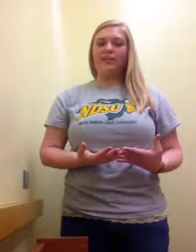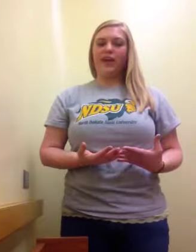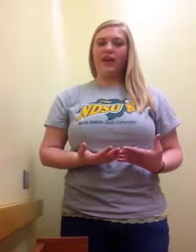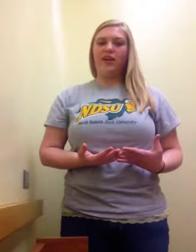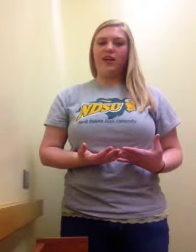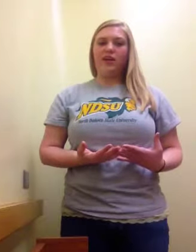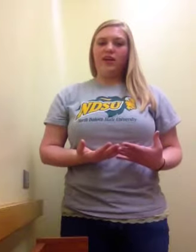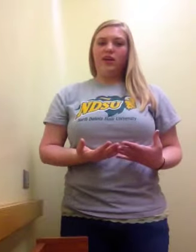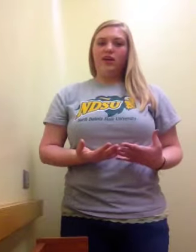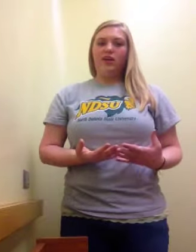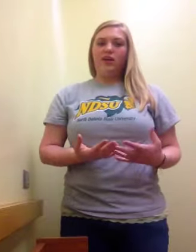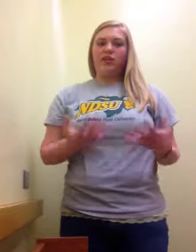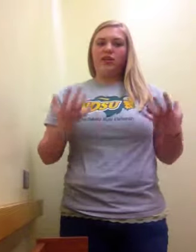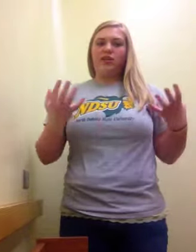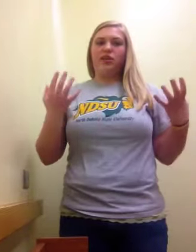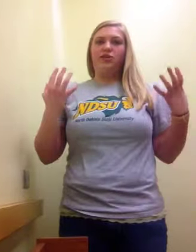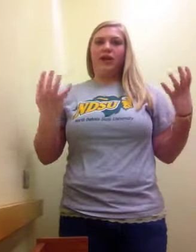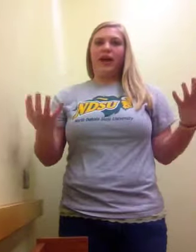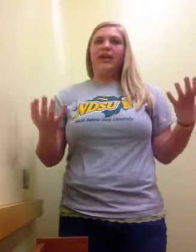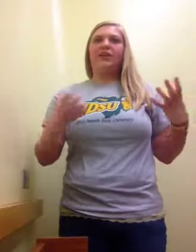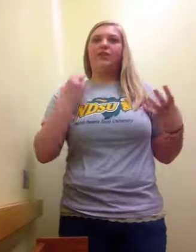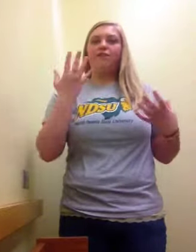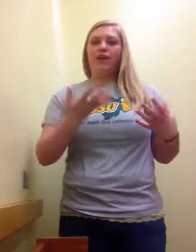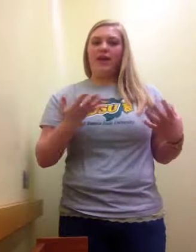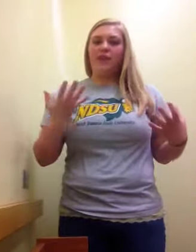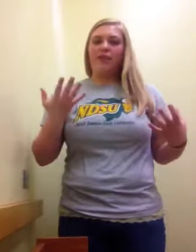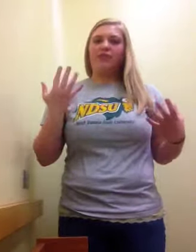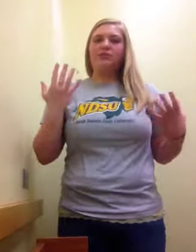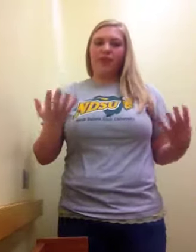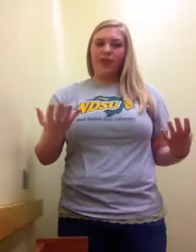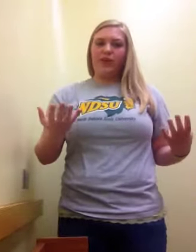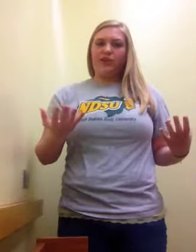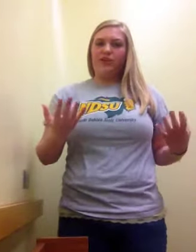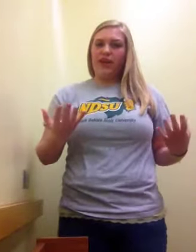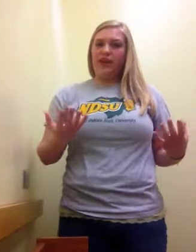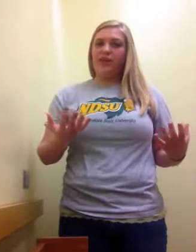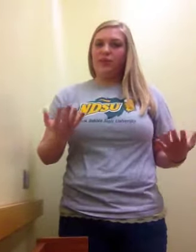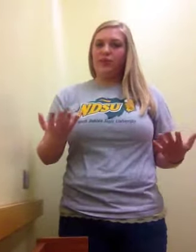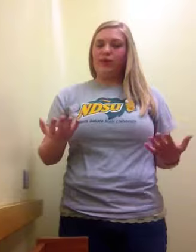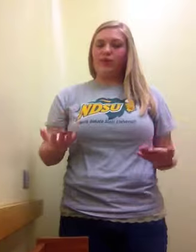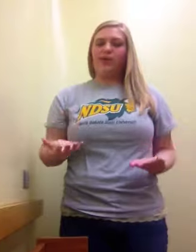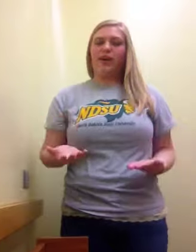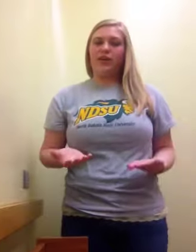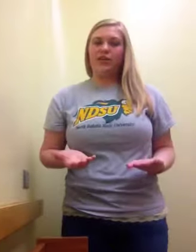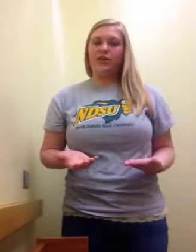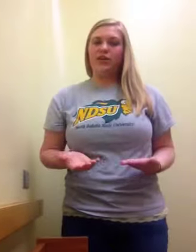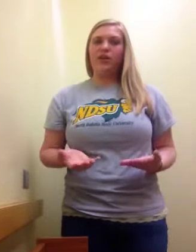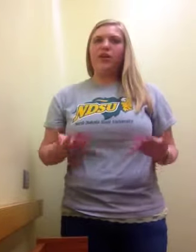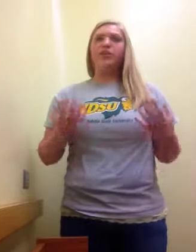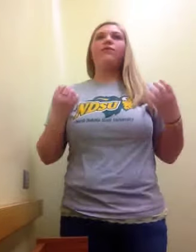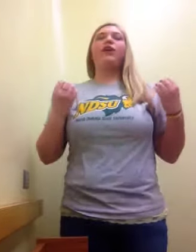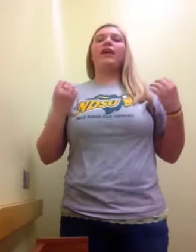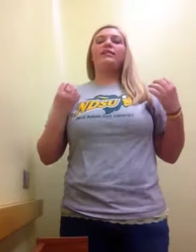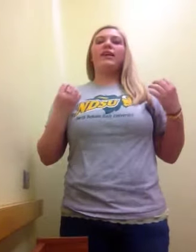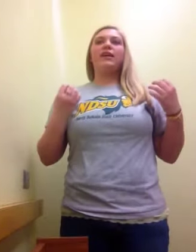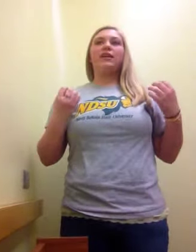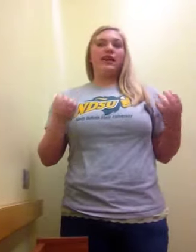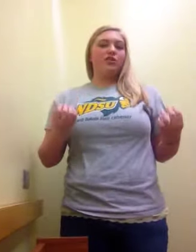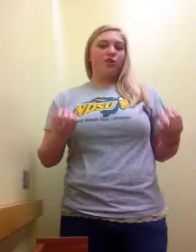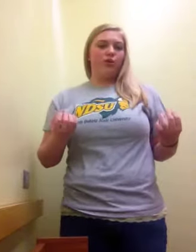that your body and your face help display what you're saying to whoever you're talking to. So if you're asking a yes or no